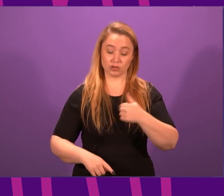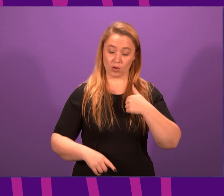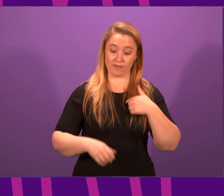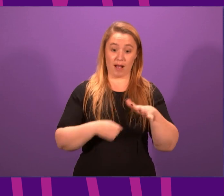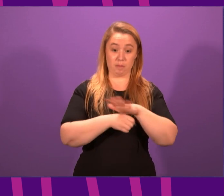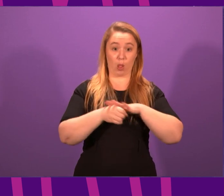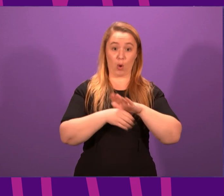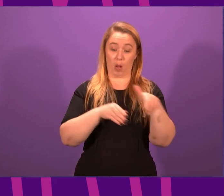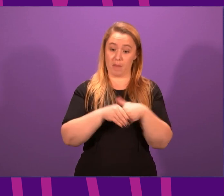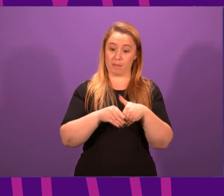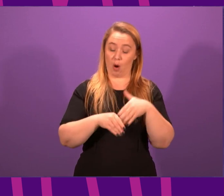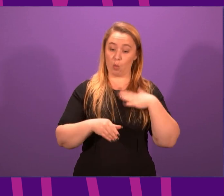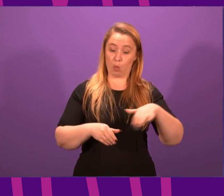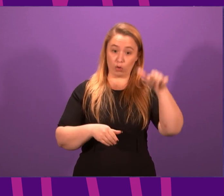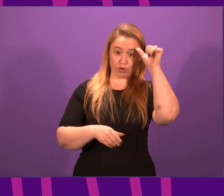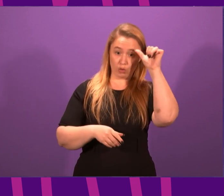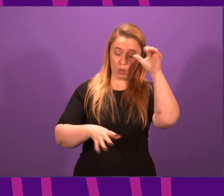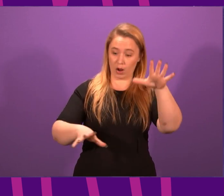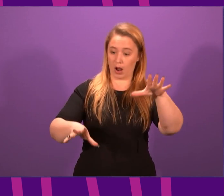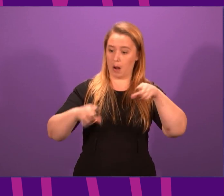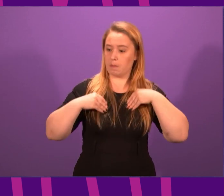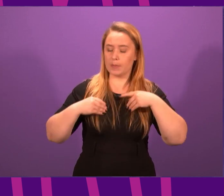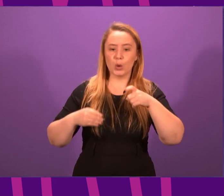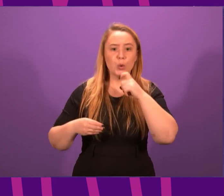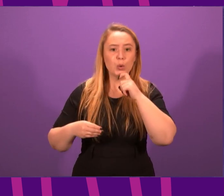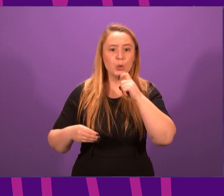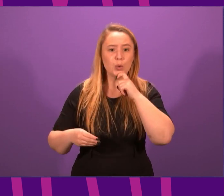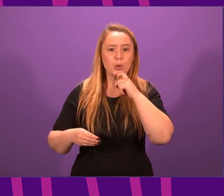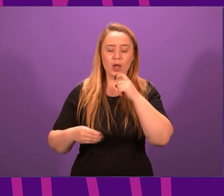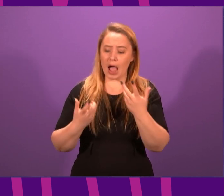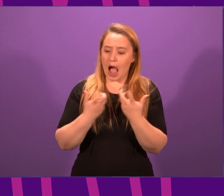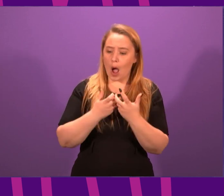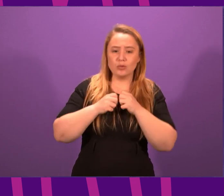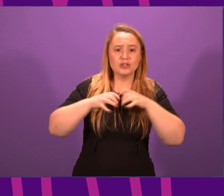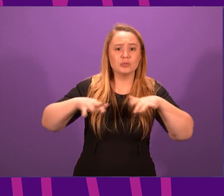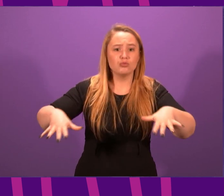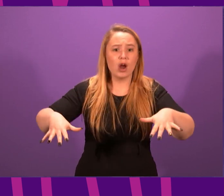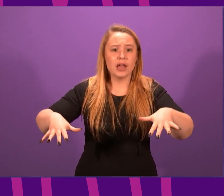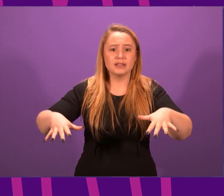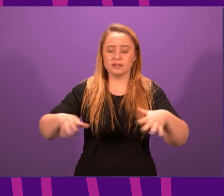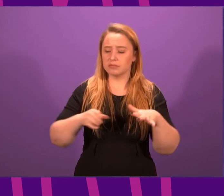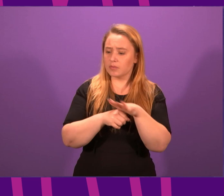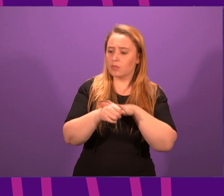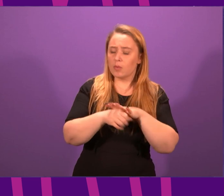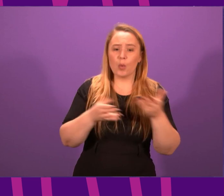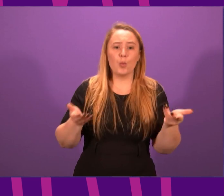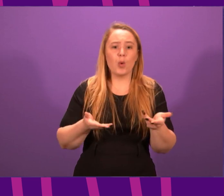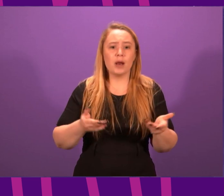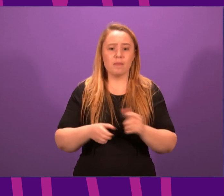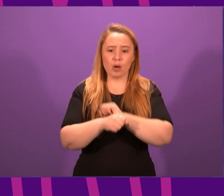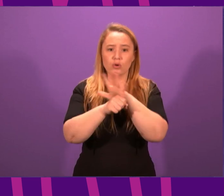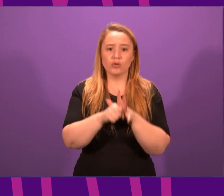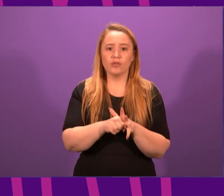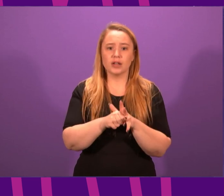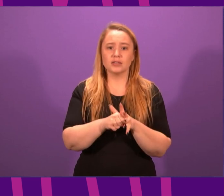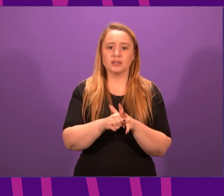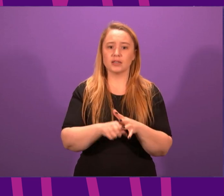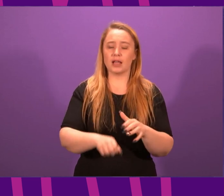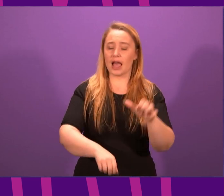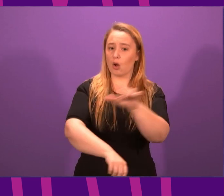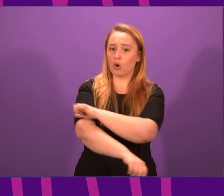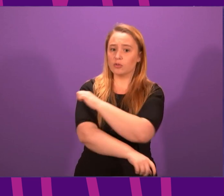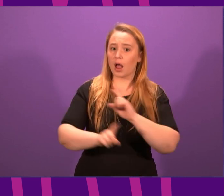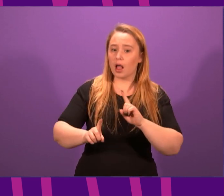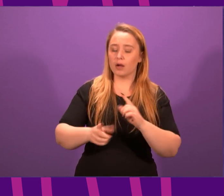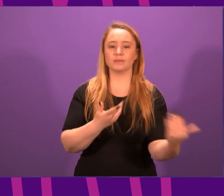the cases are, how the experts think they've been spread, and what the situation is in Lanarkshire's hospitals.